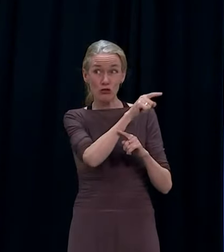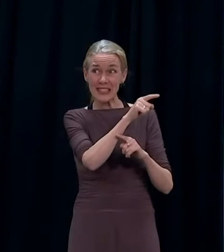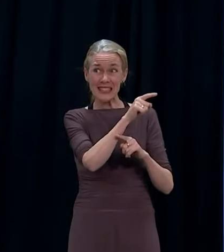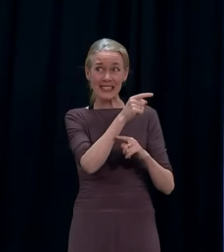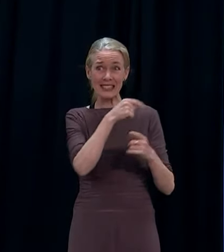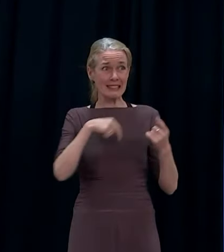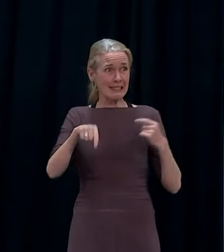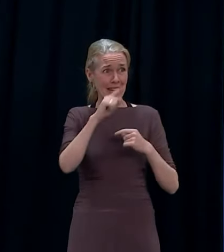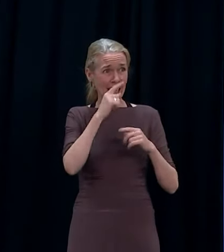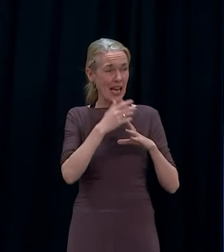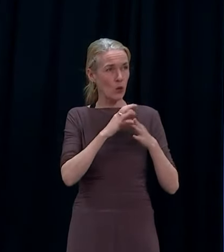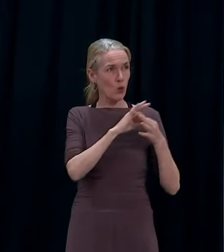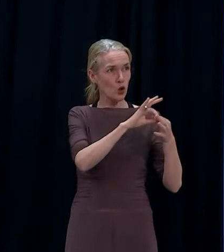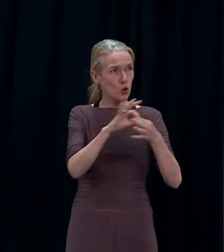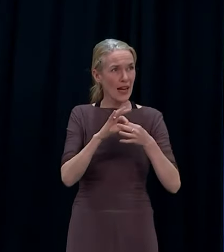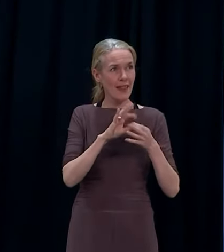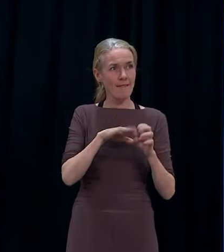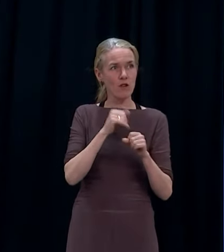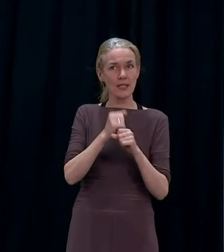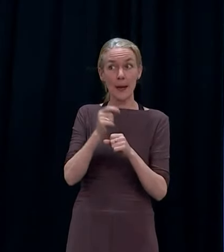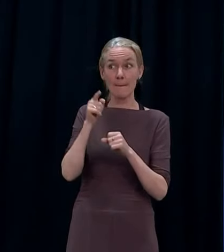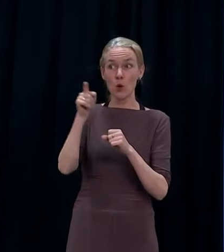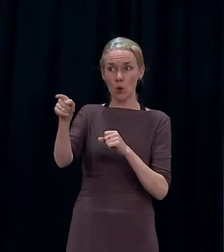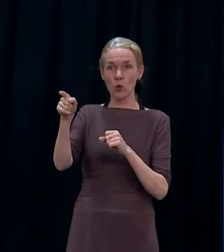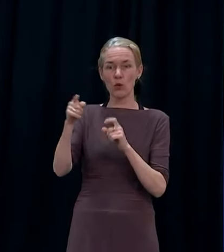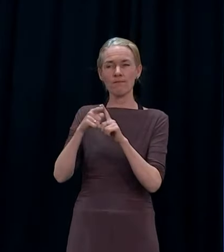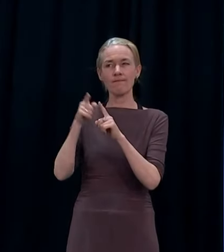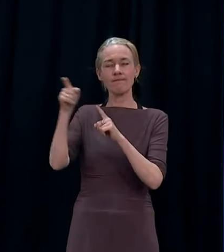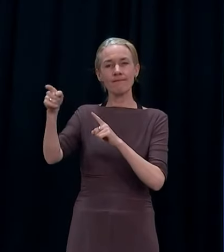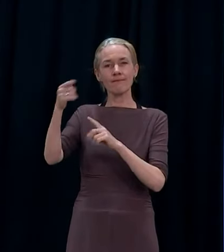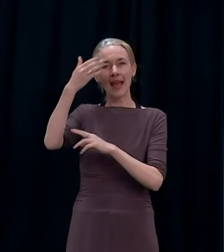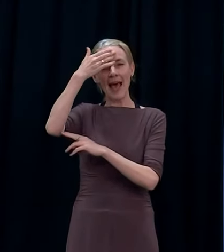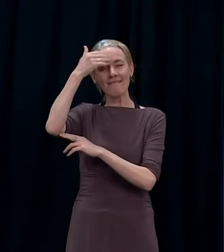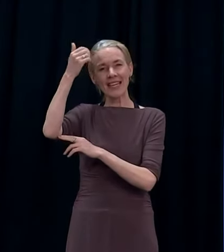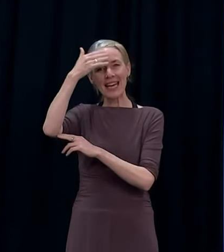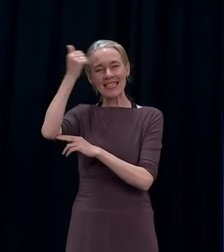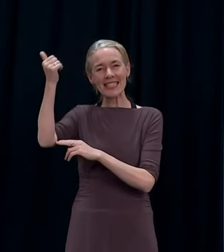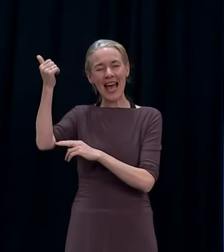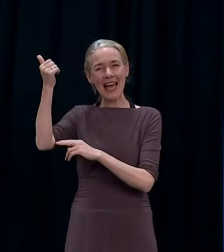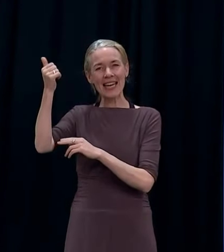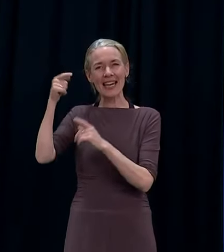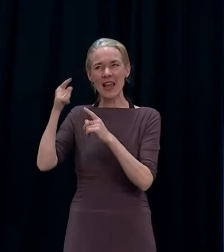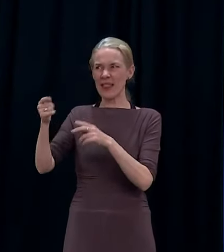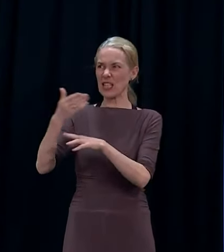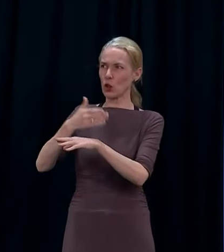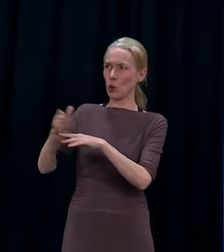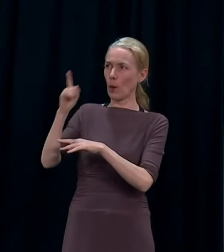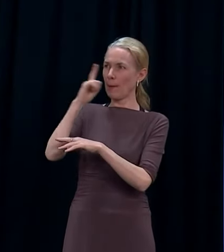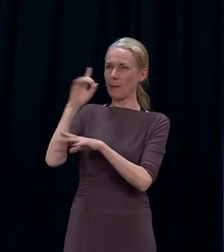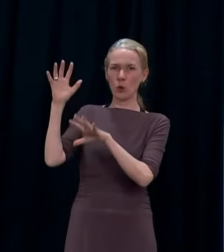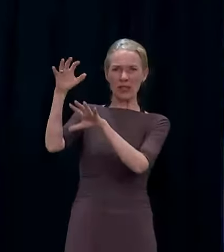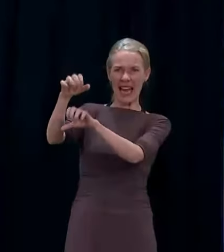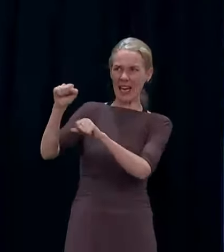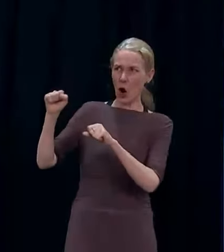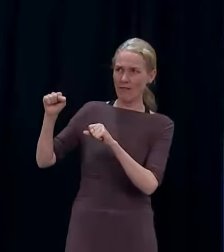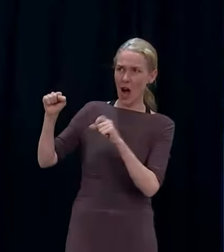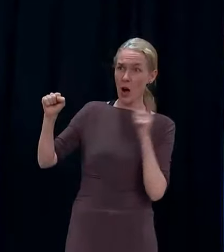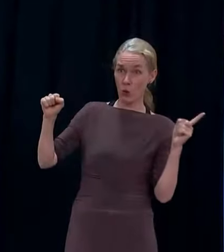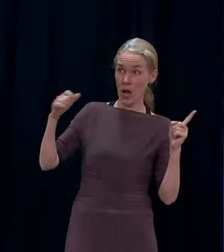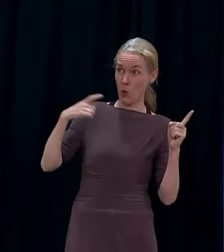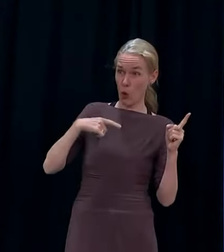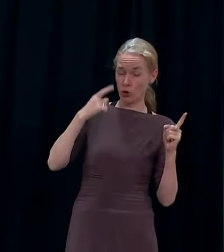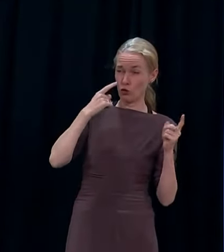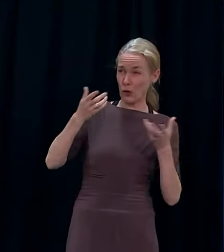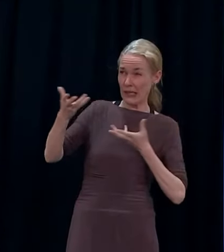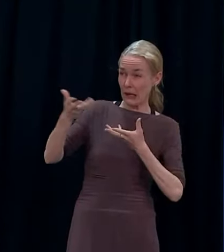able to apply pressure to the Taliban to ensure safe passage. It is going to be complex, though. It says that there was no list of names